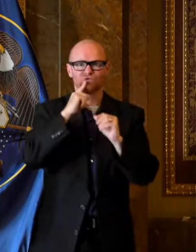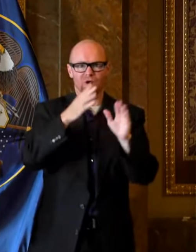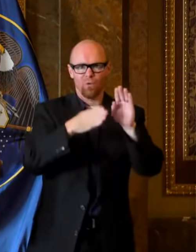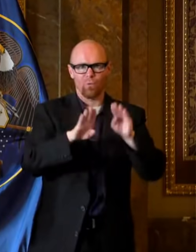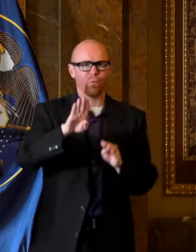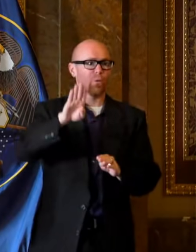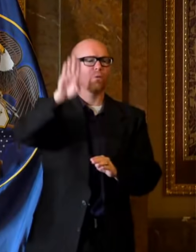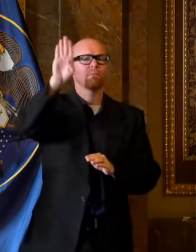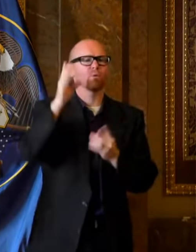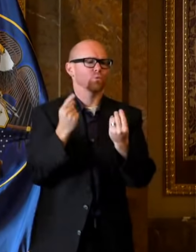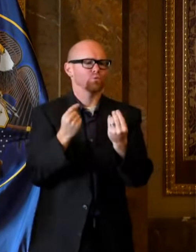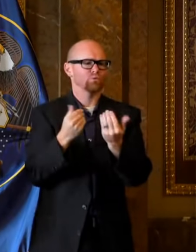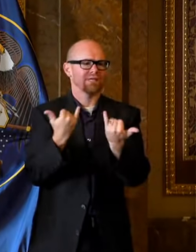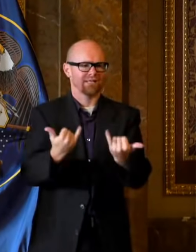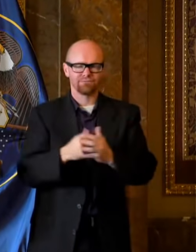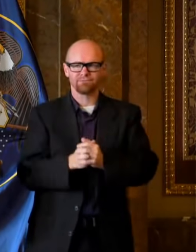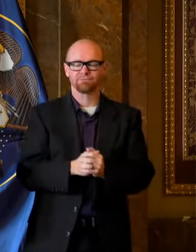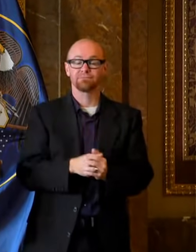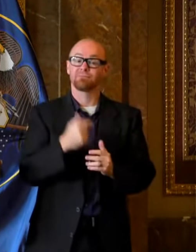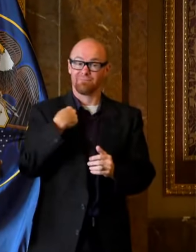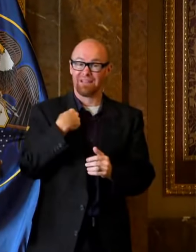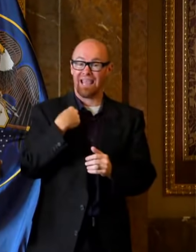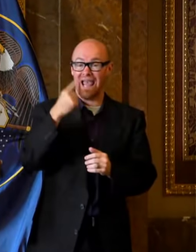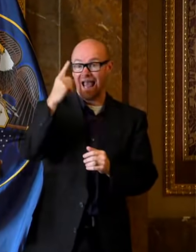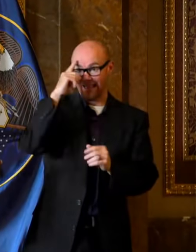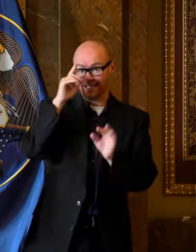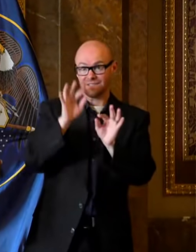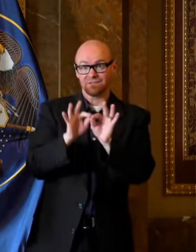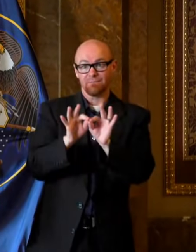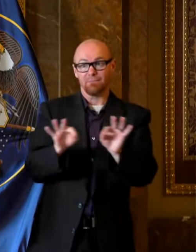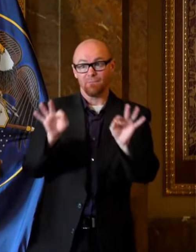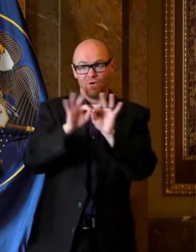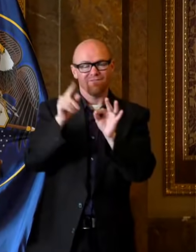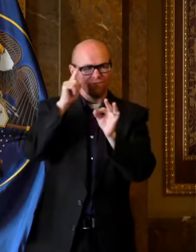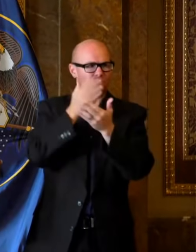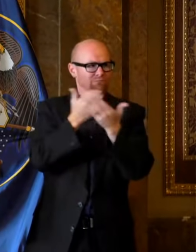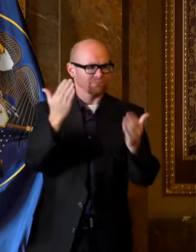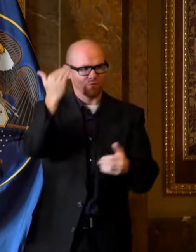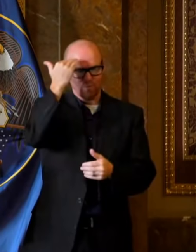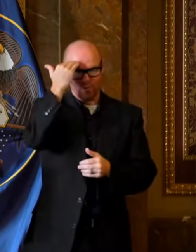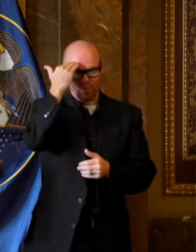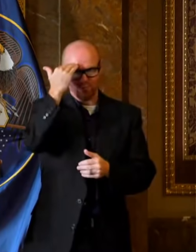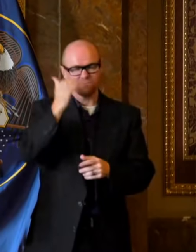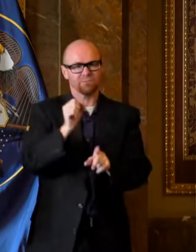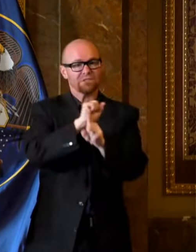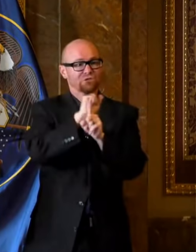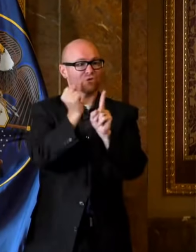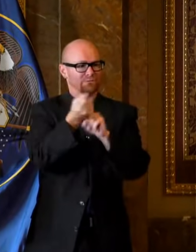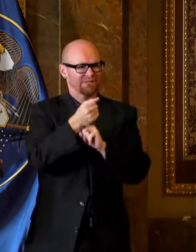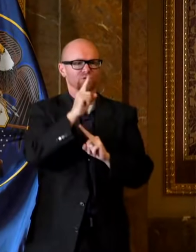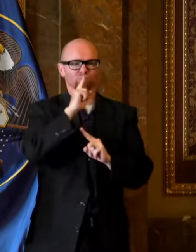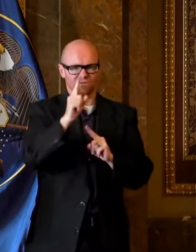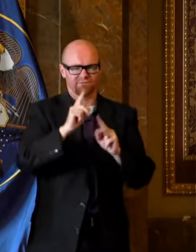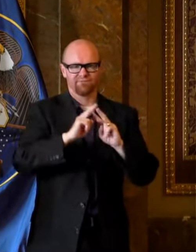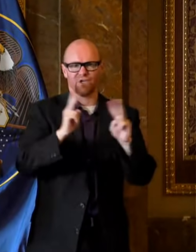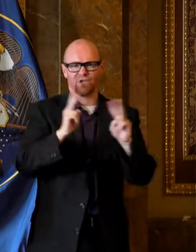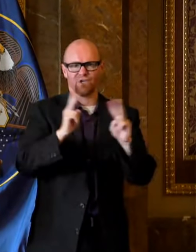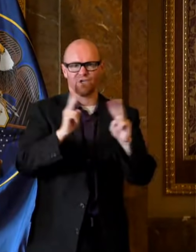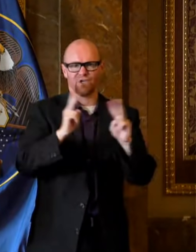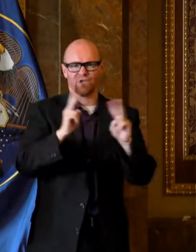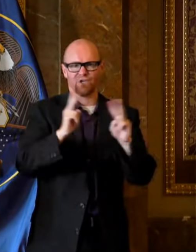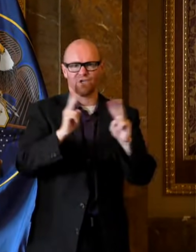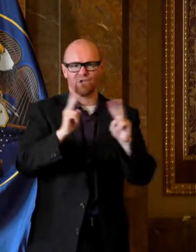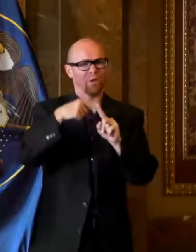I think it's important to note, Ben, that circumstances were very different when these bills were